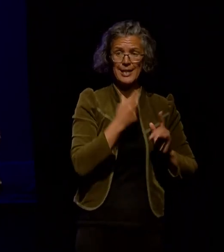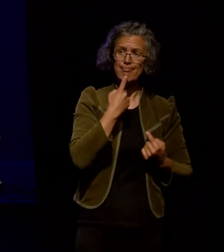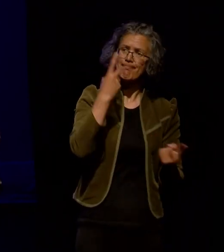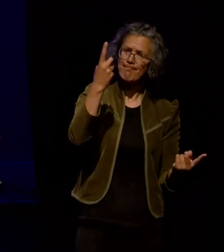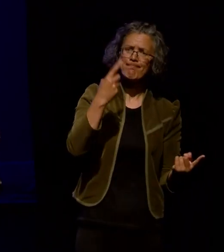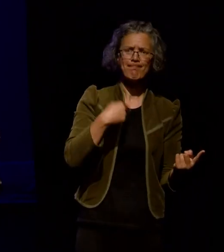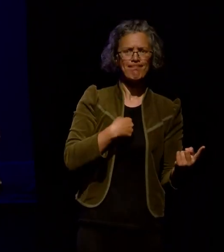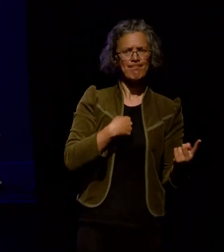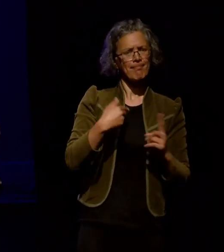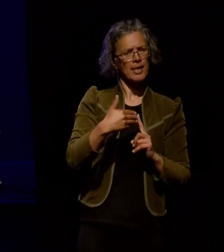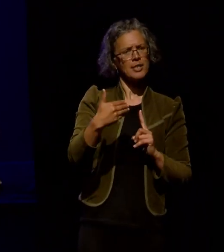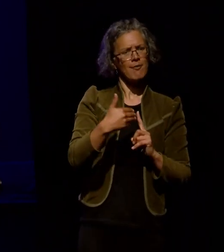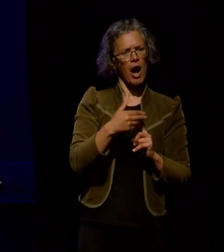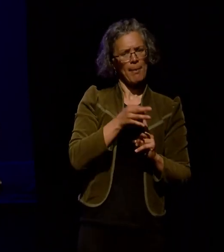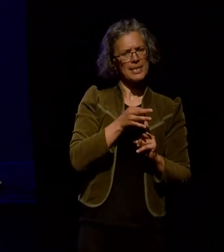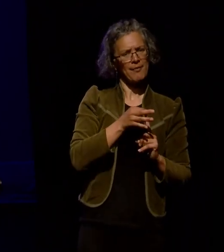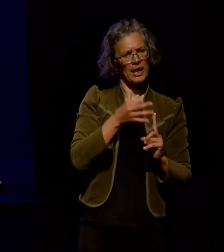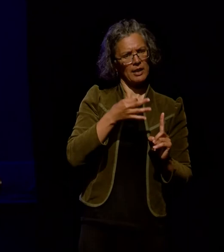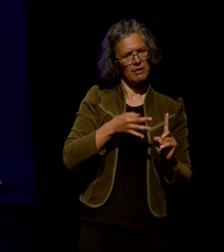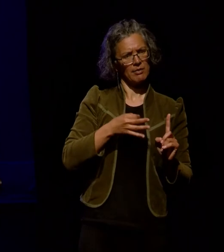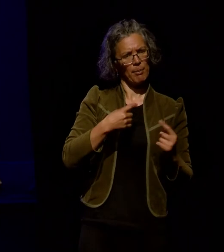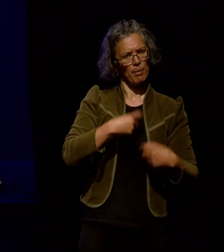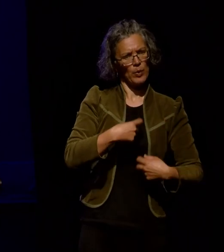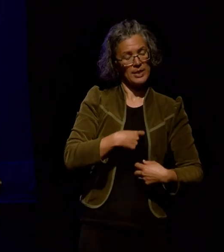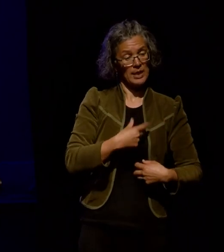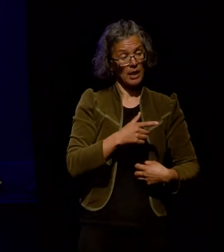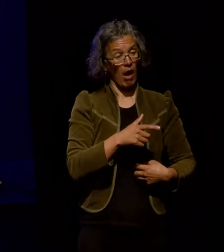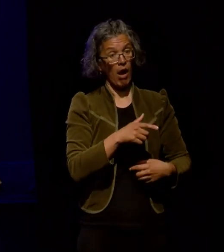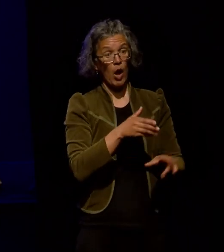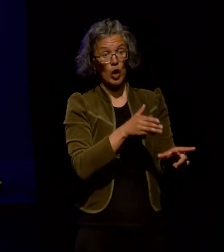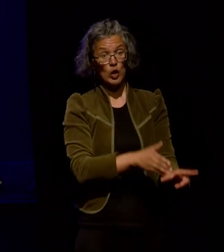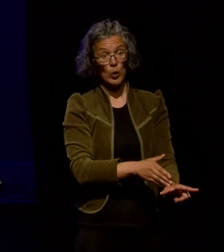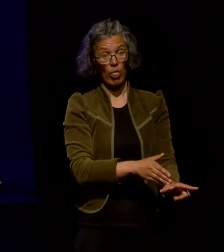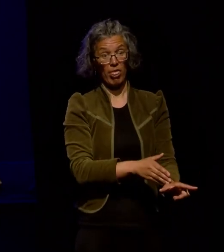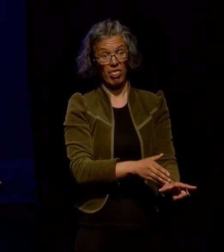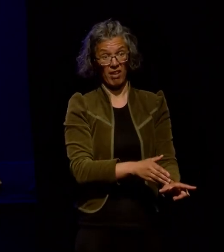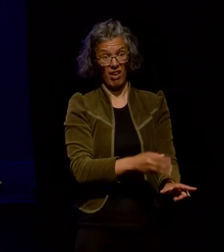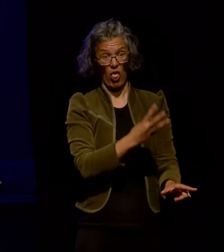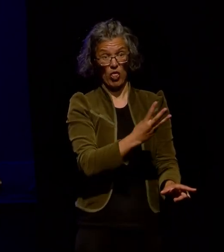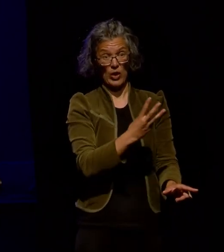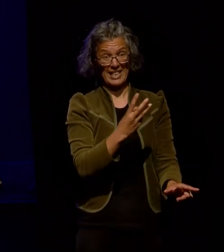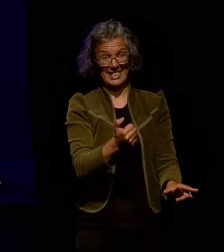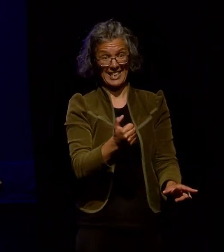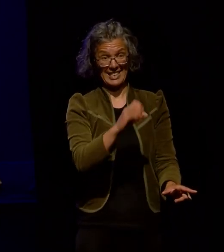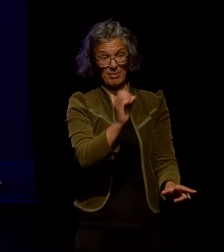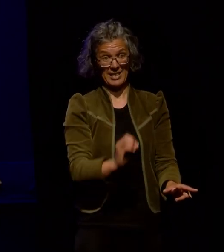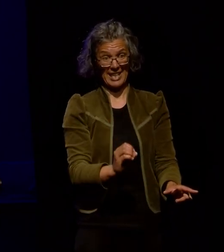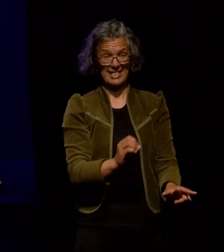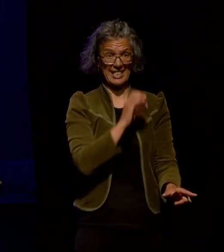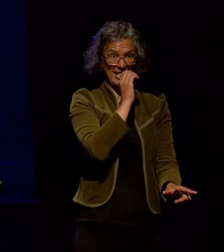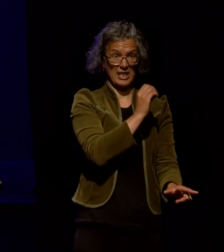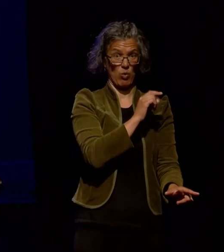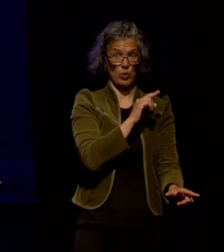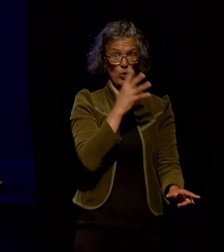Pacific people. And the largest ethnic group for Aotearoa's youth is Pacific people at 36%, that's